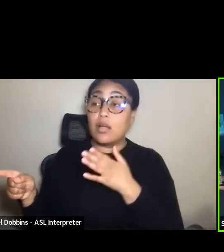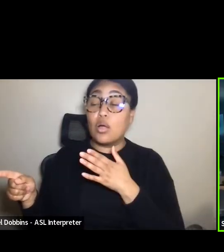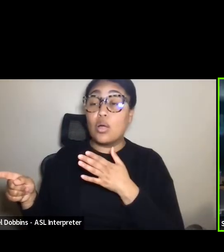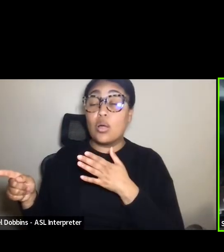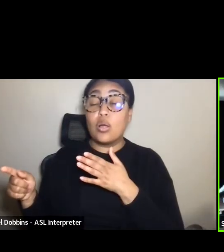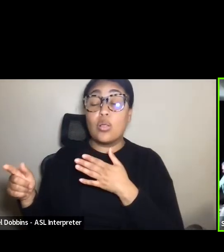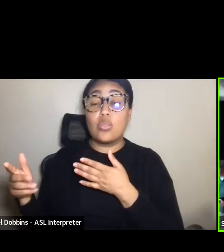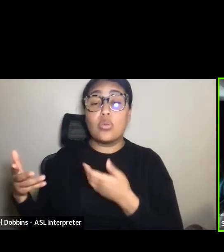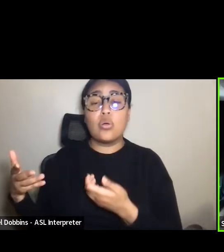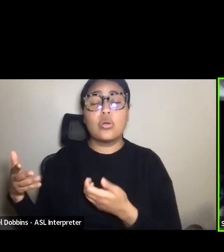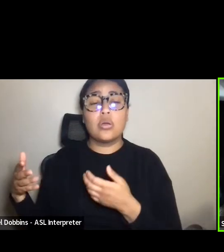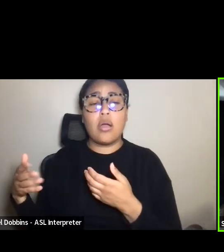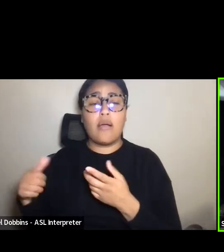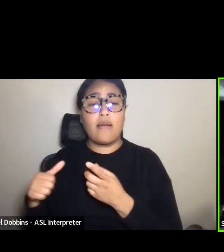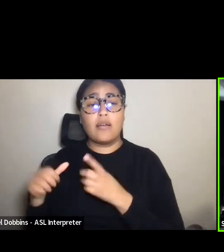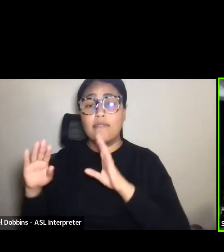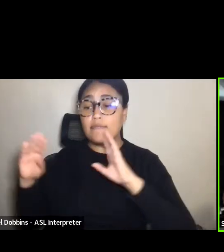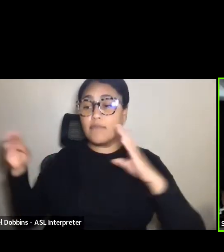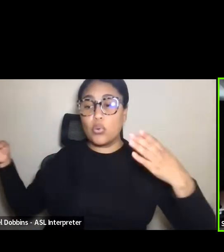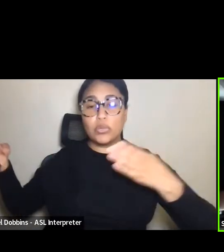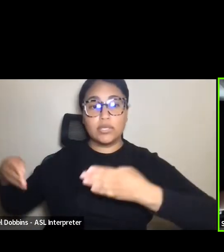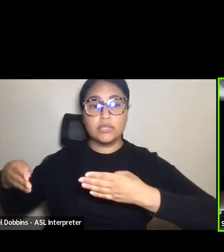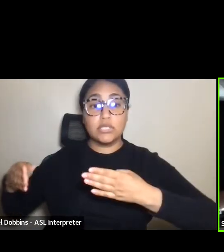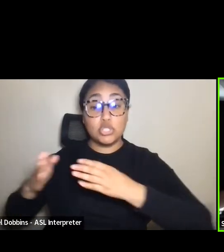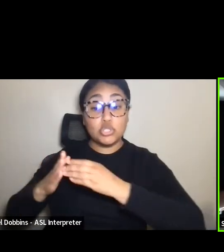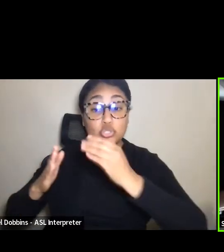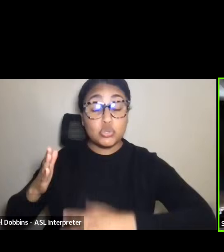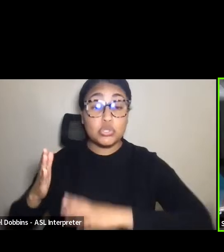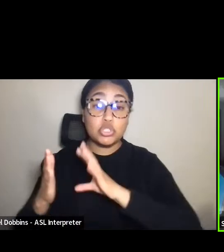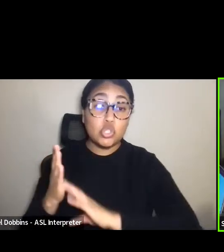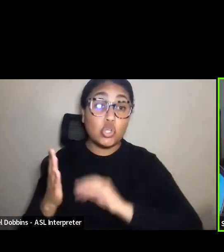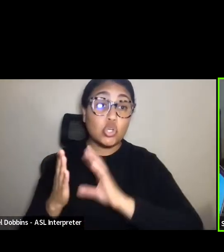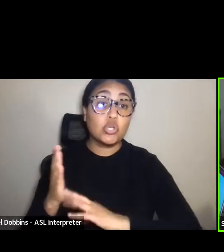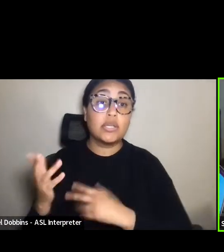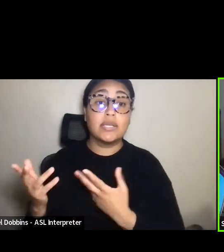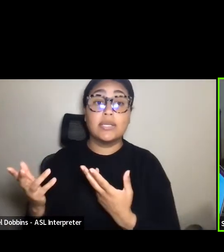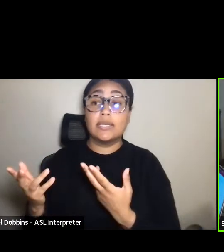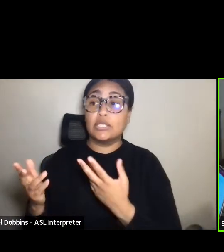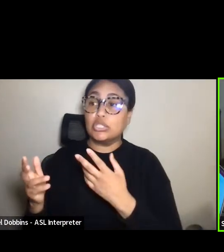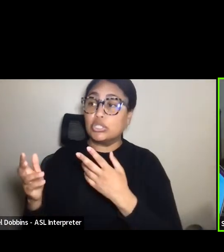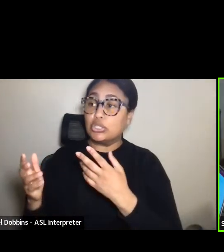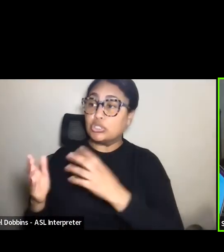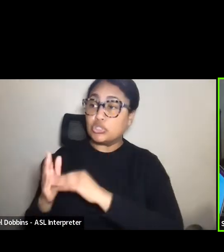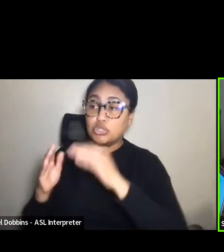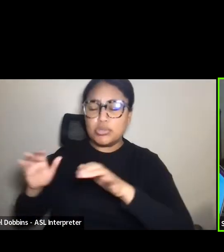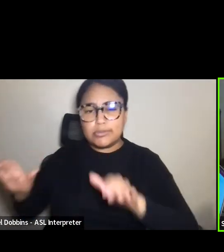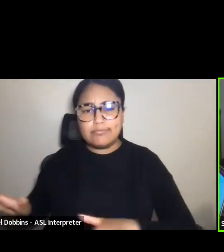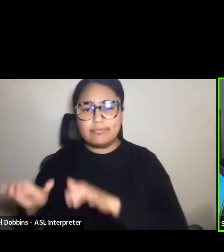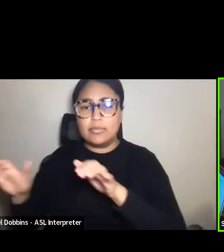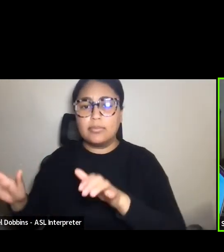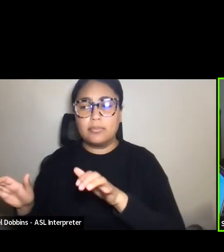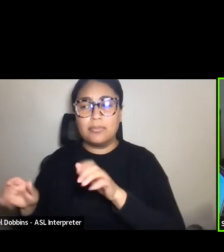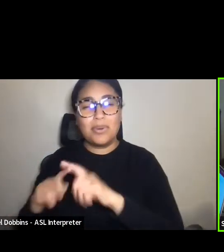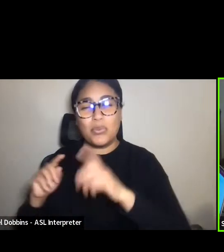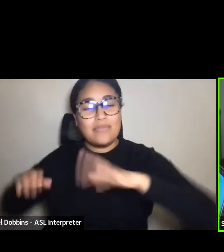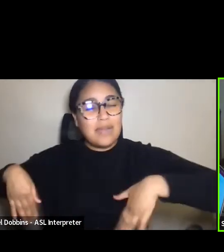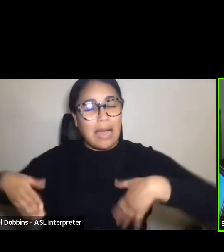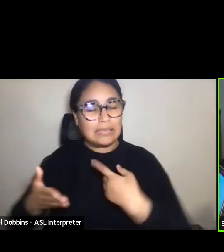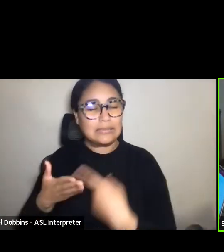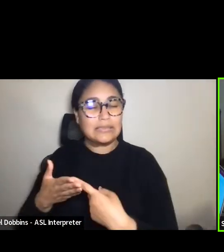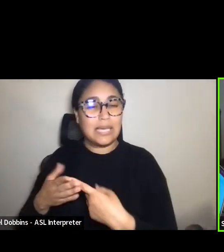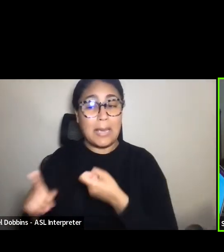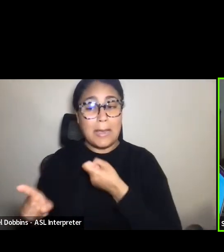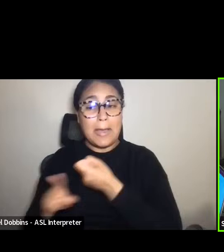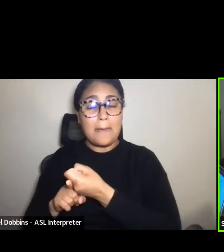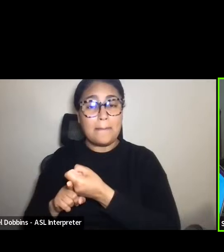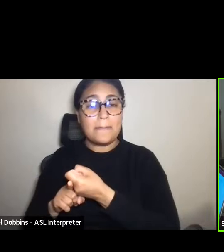this evening was students learning, kind of students doing something, but we really didn't talk about the impact on instruction,